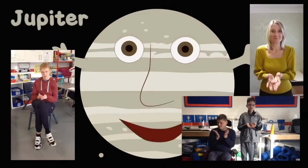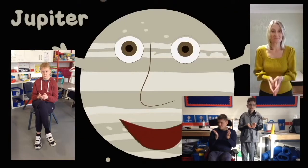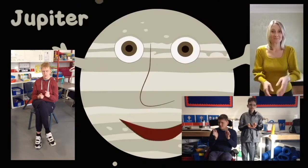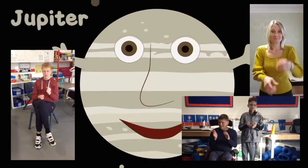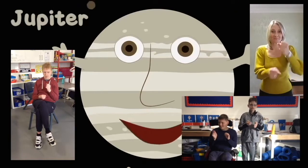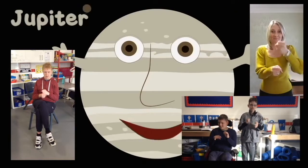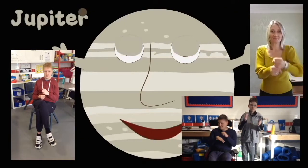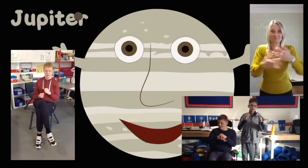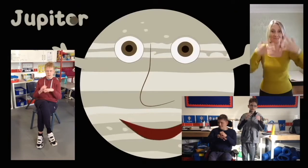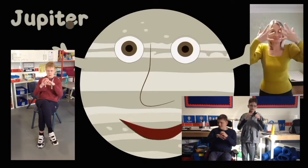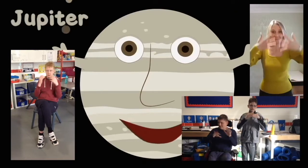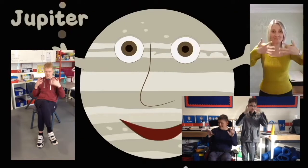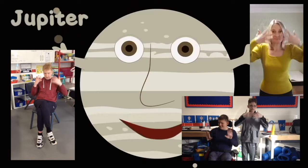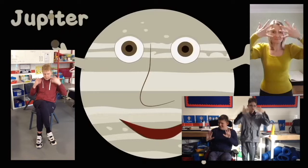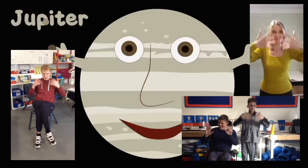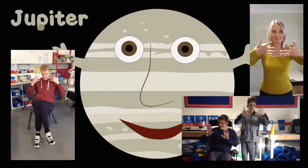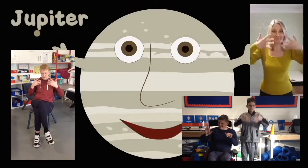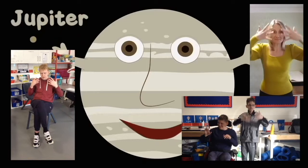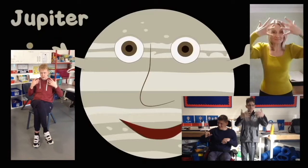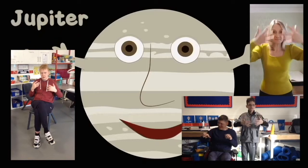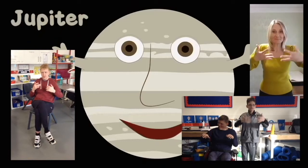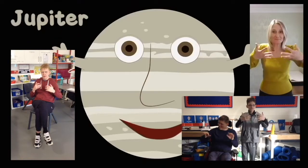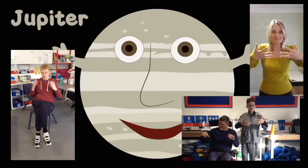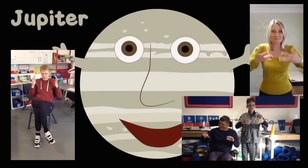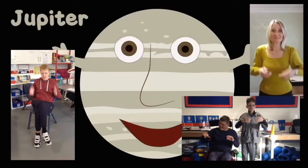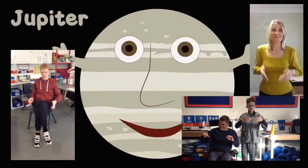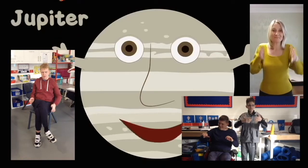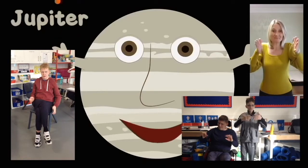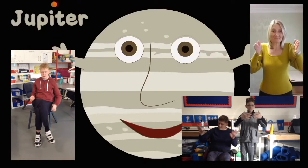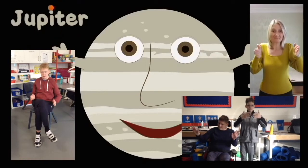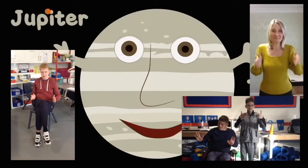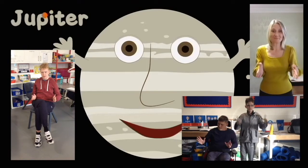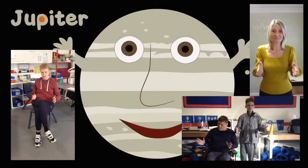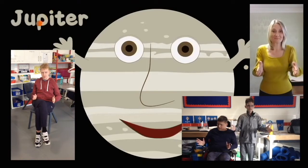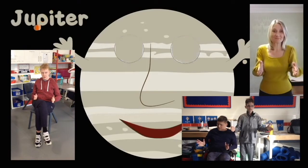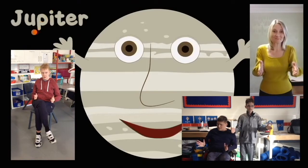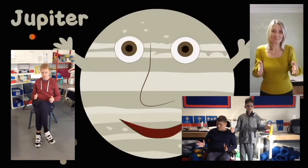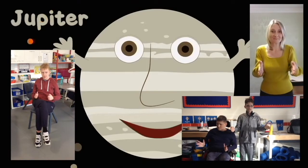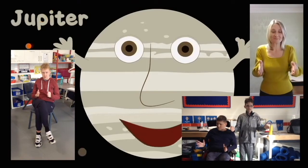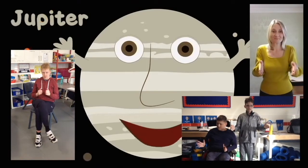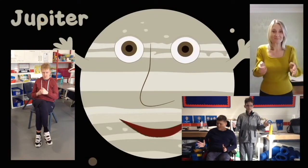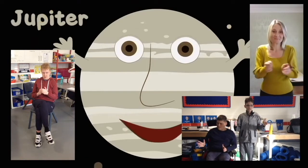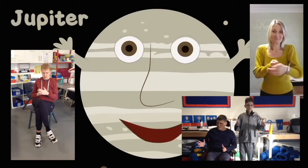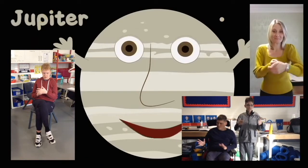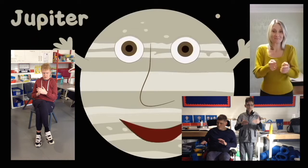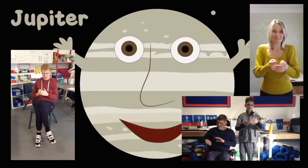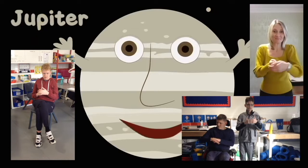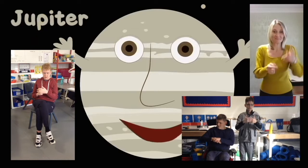I'm a gas giant. I'm the biggest, and I spin